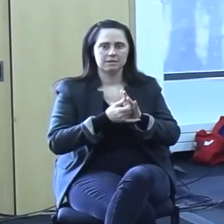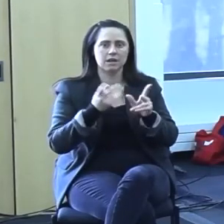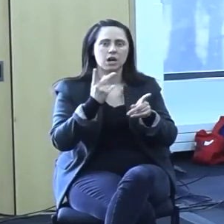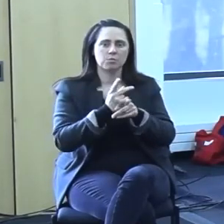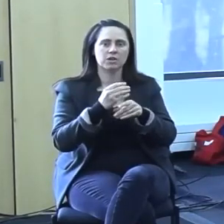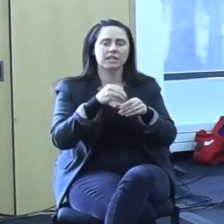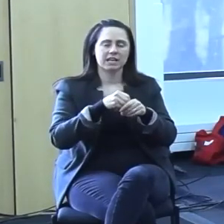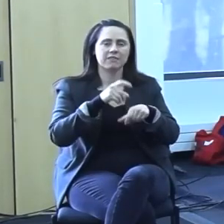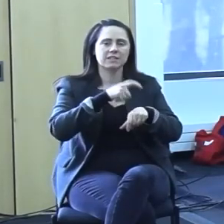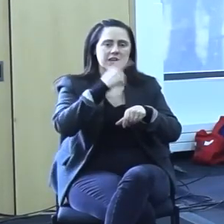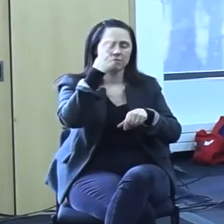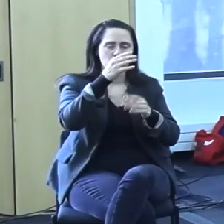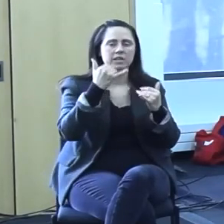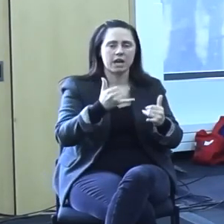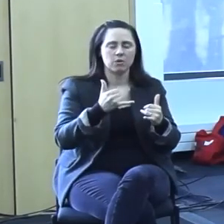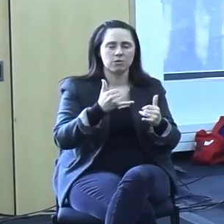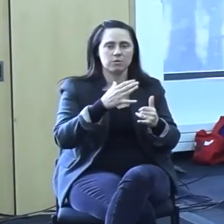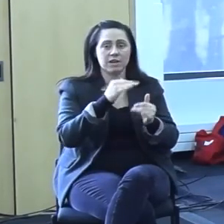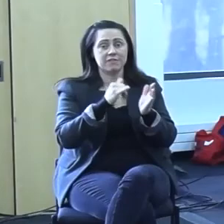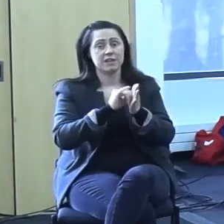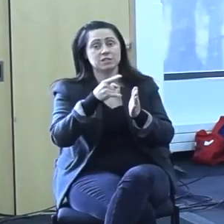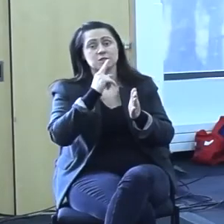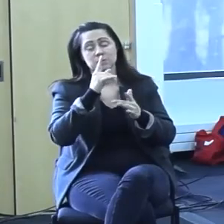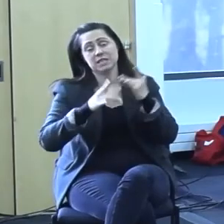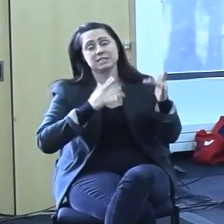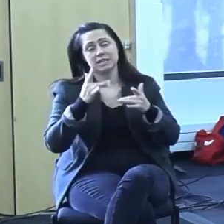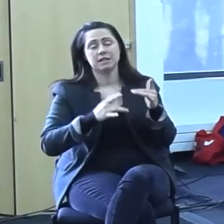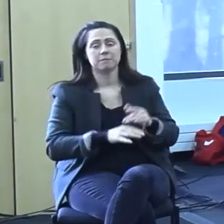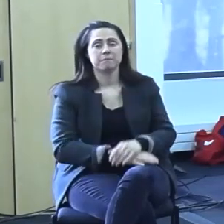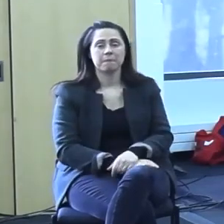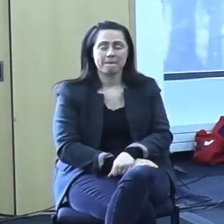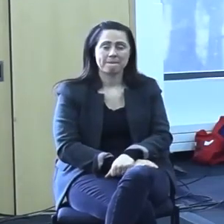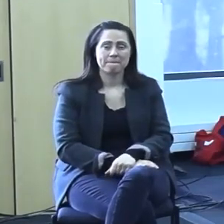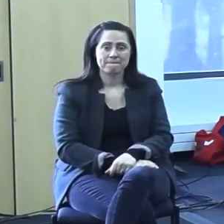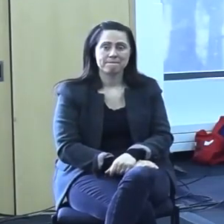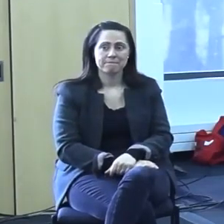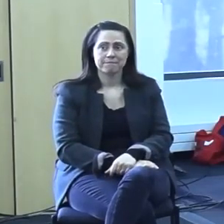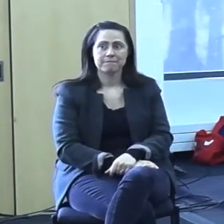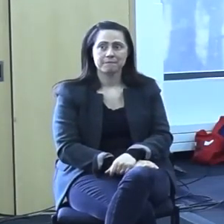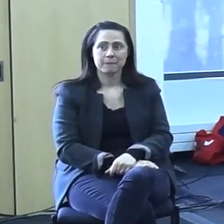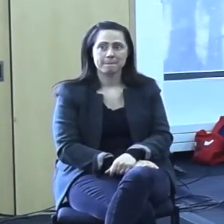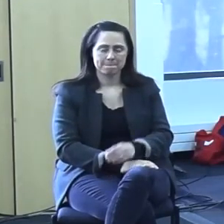in the time for now. And that's just really exciting.